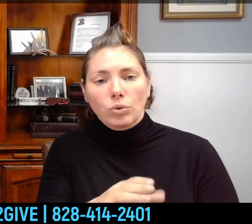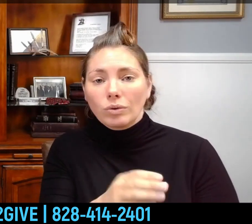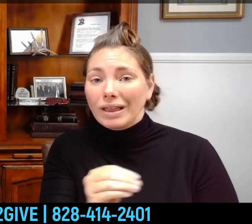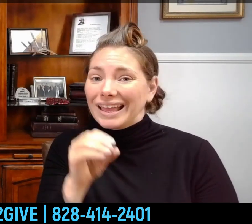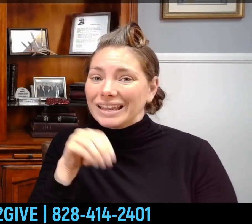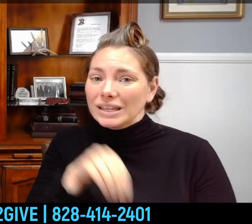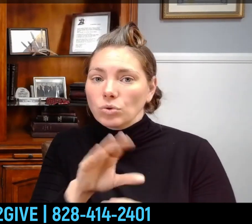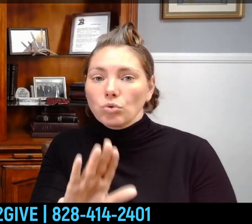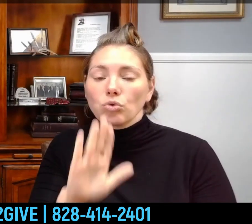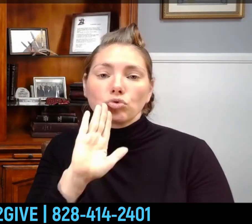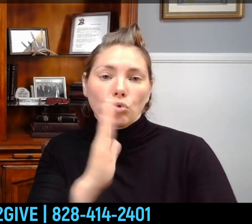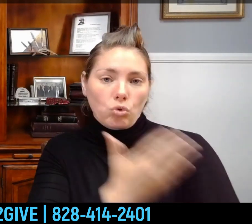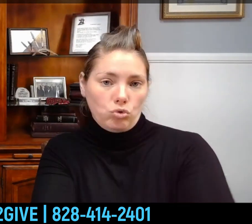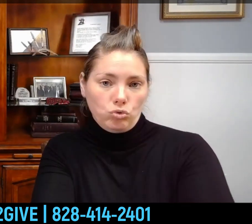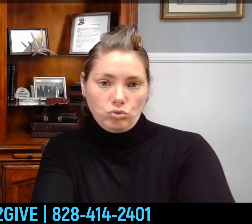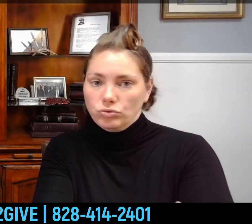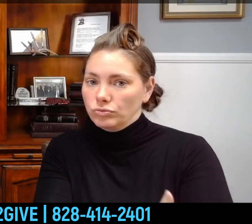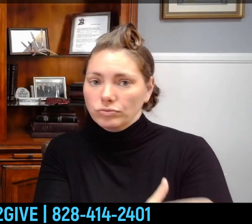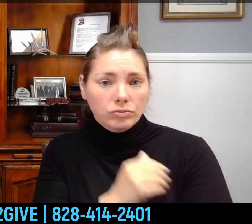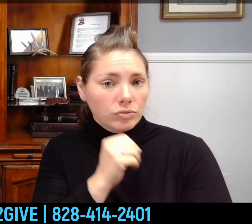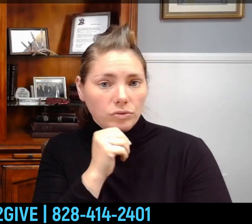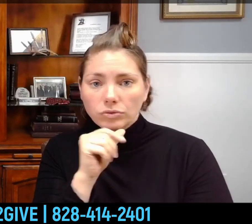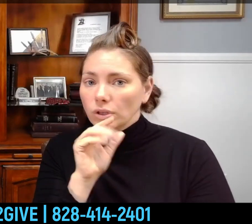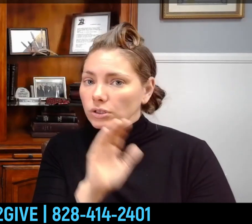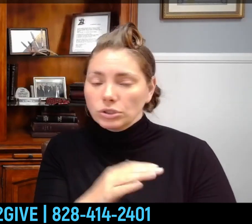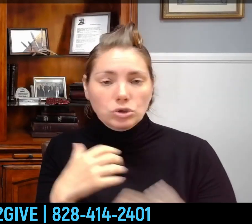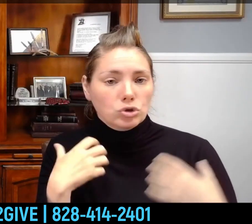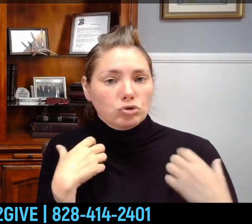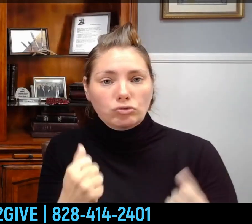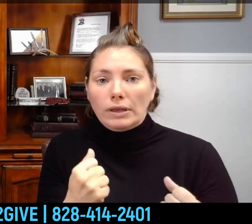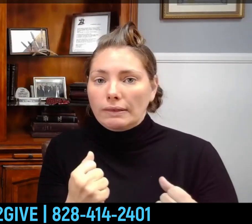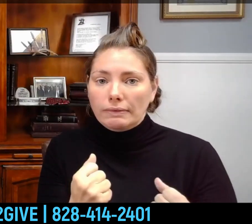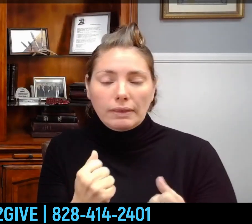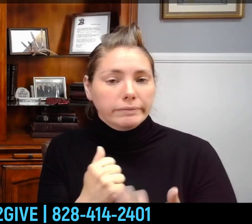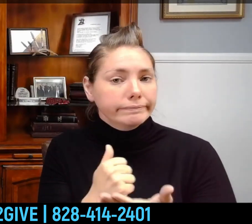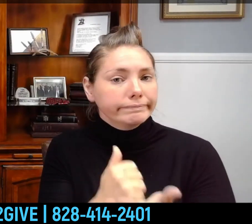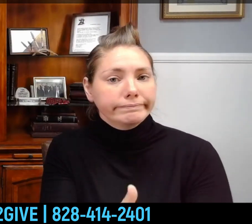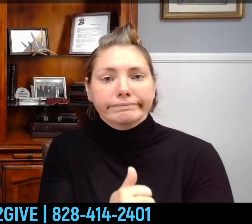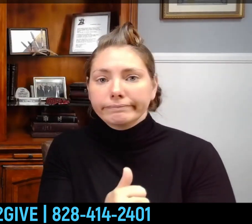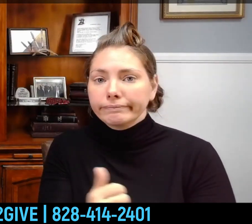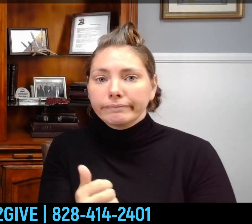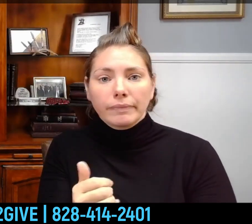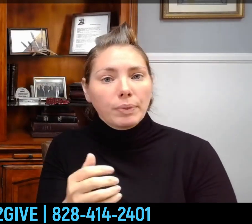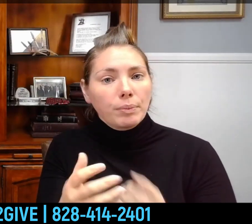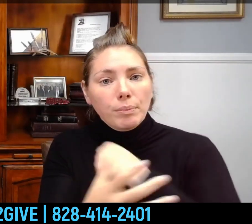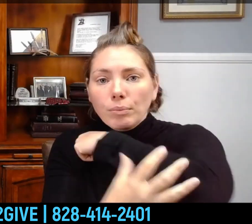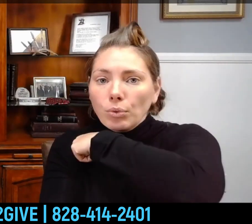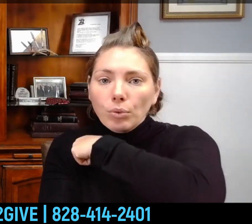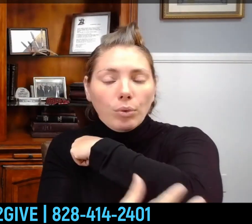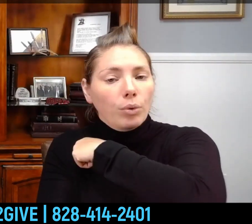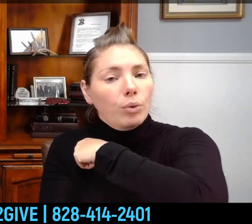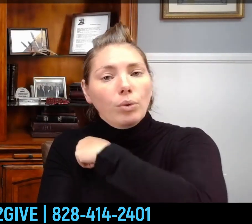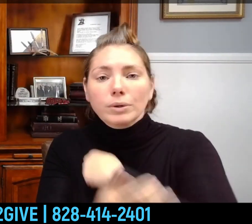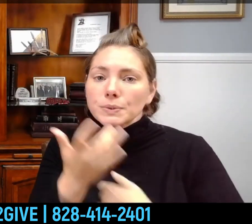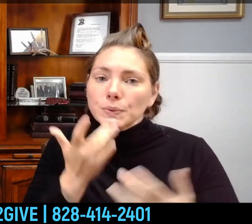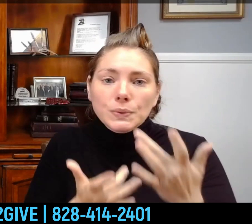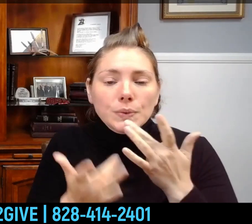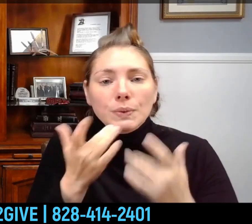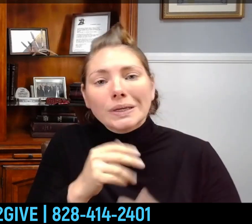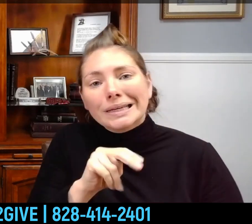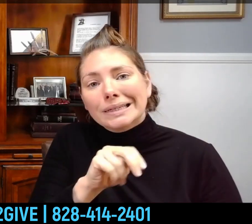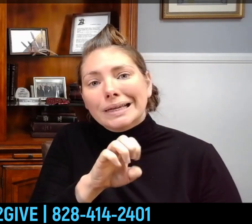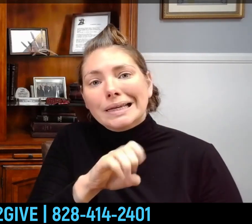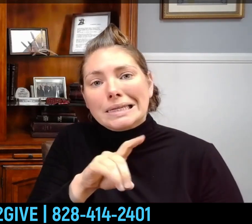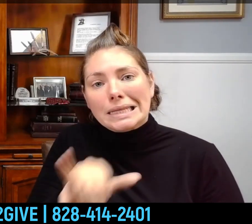her daughters. Neither did she strengthen the hand of the poor and needy." The Bible also says